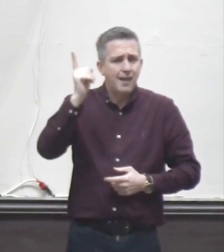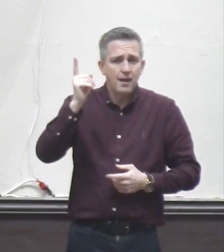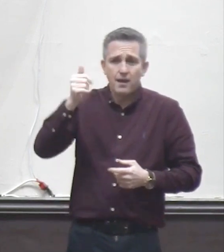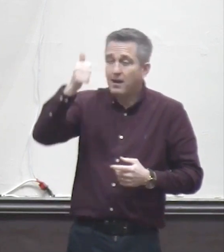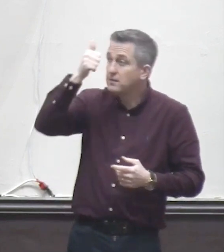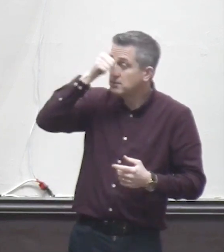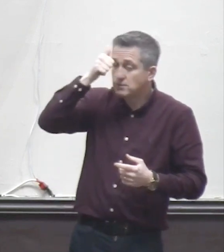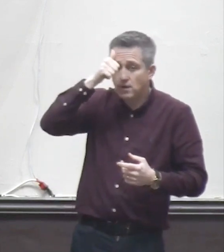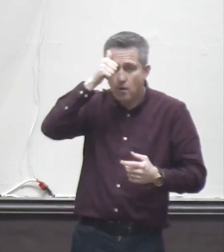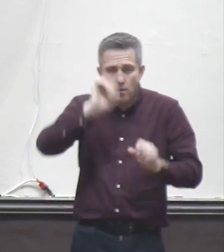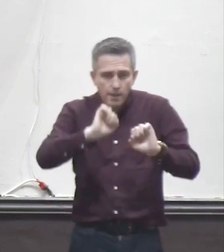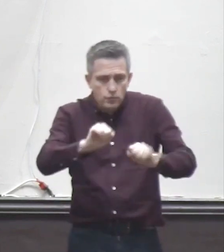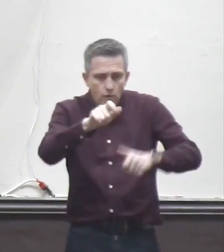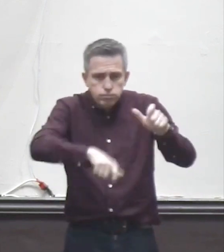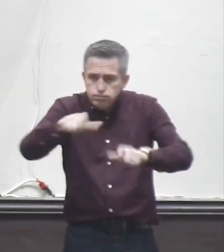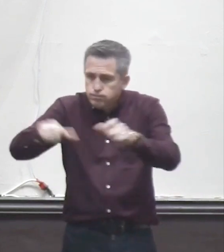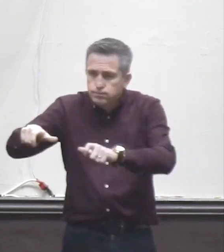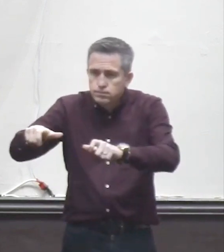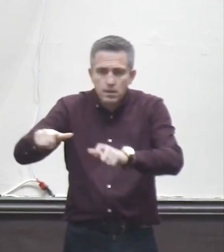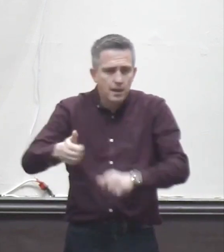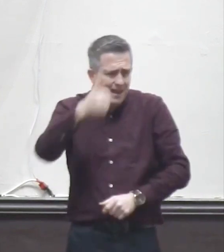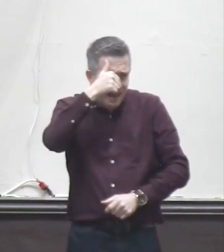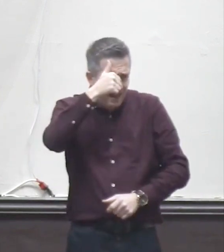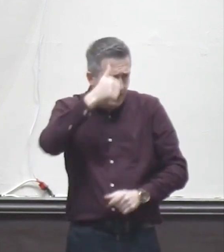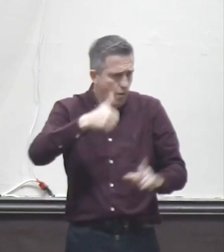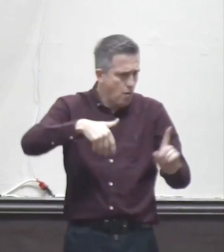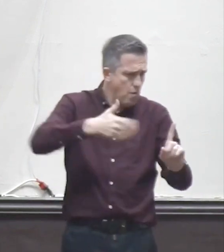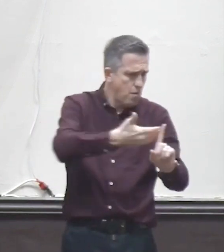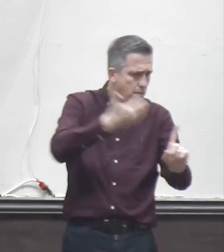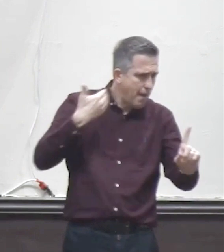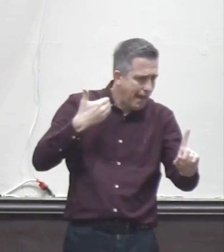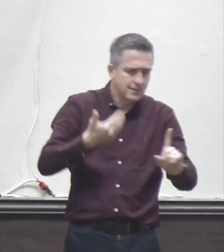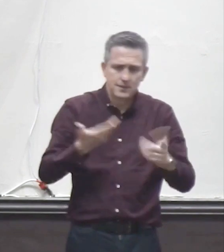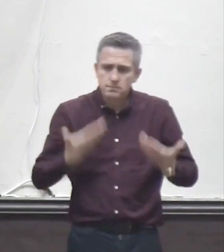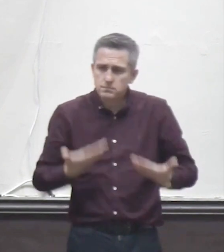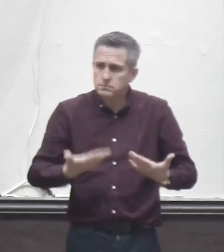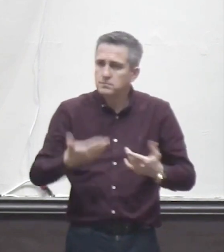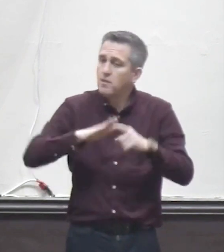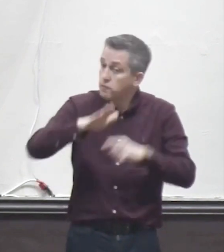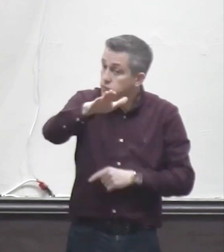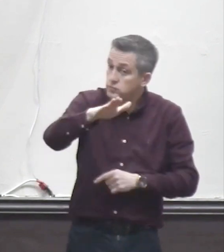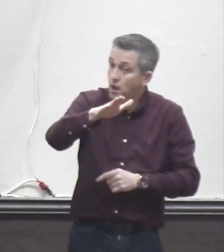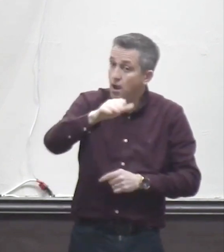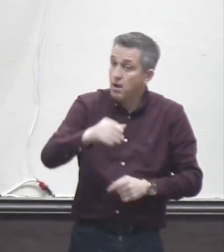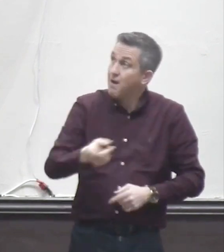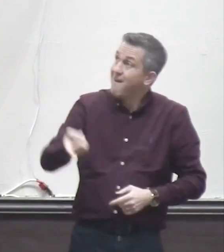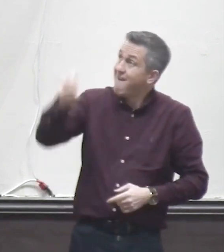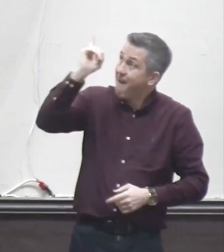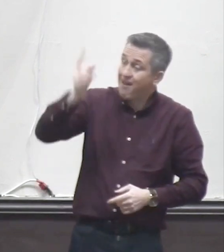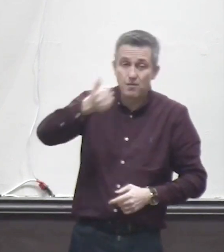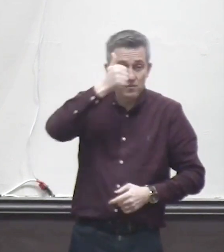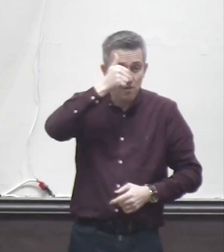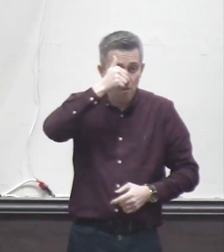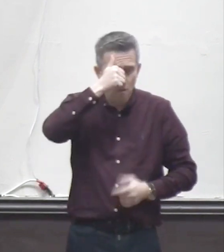knowledge of the unseen and the seen. Whether it be of the past or the future, it's Allah who has the